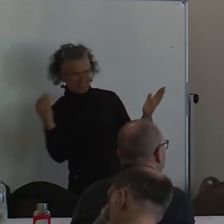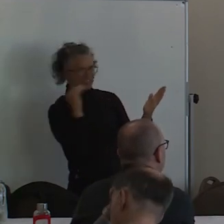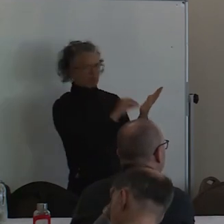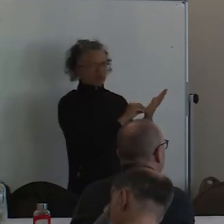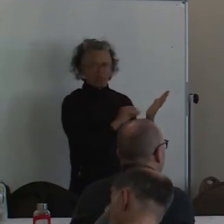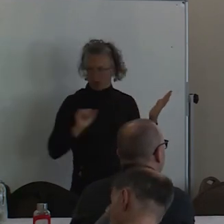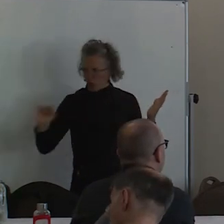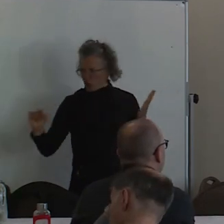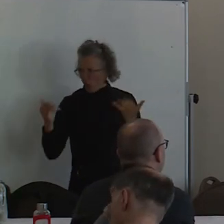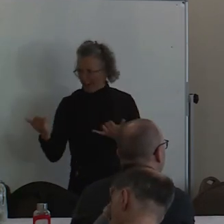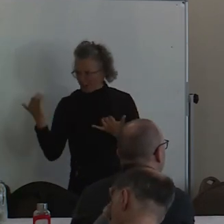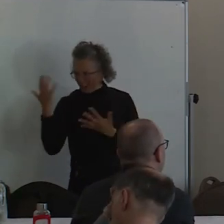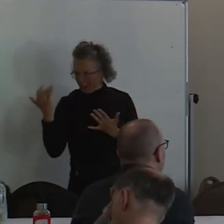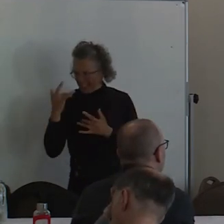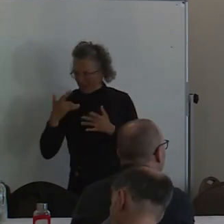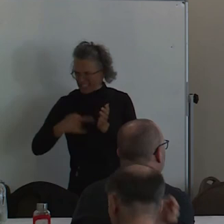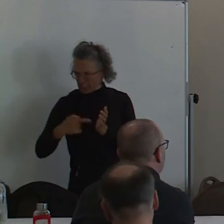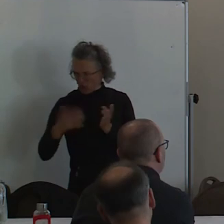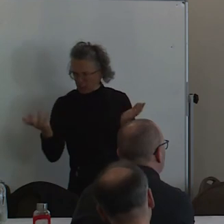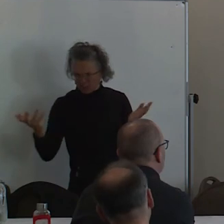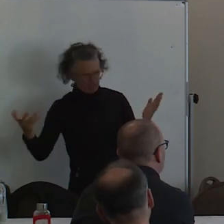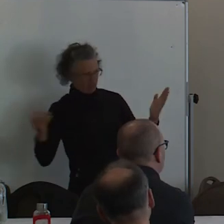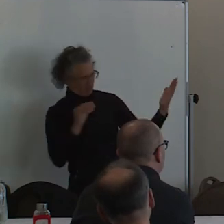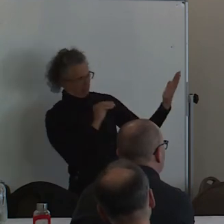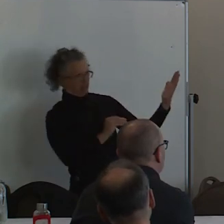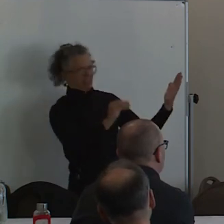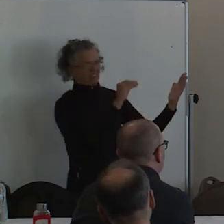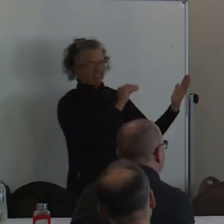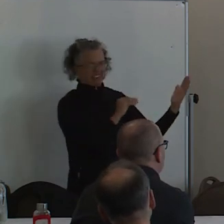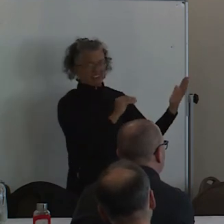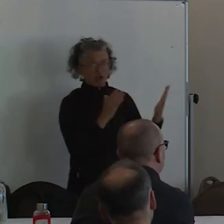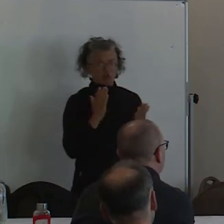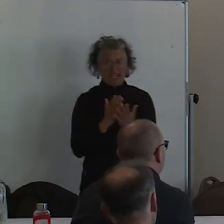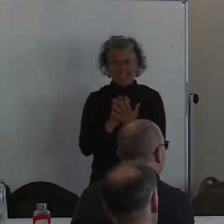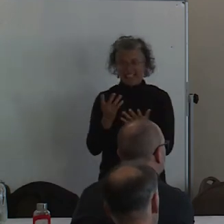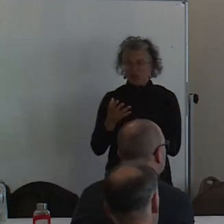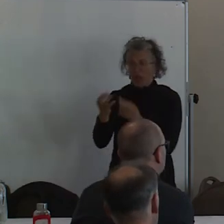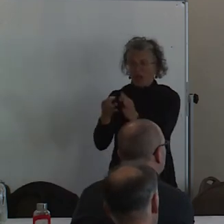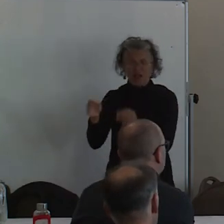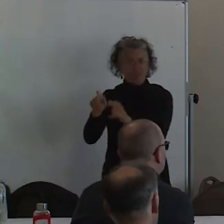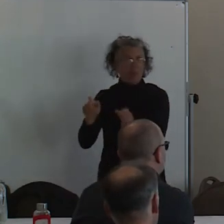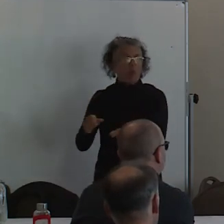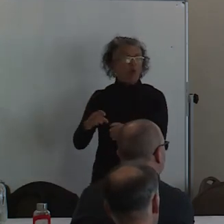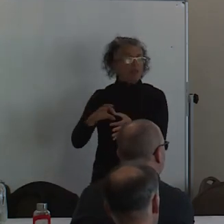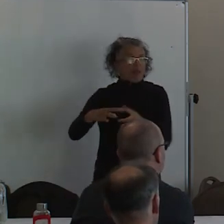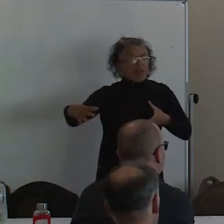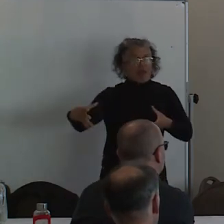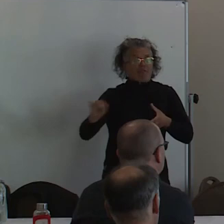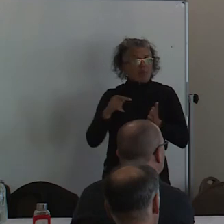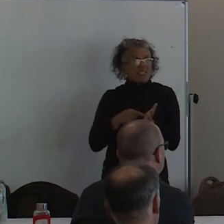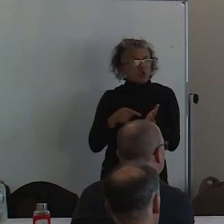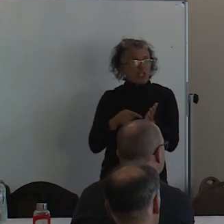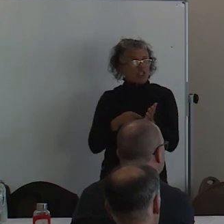tech sitting on these things? It doesn't even have to be about technology. It could just, and again, it's kind of saying